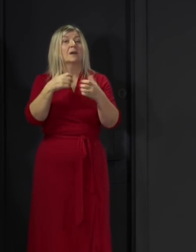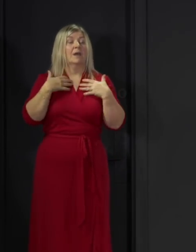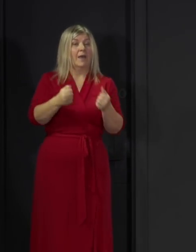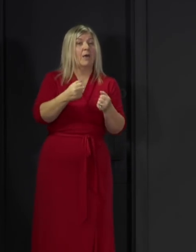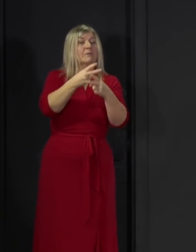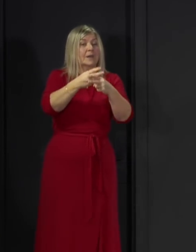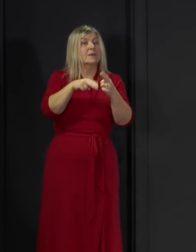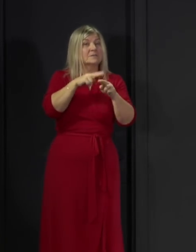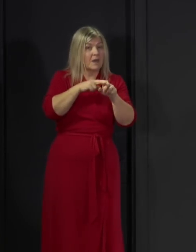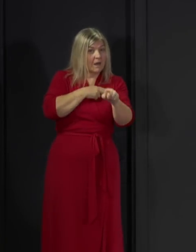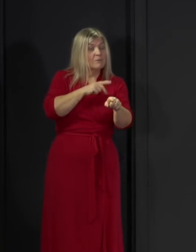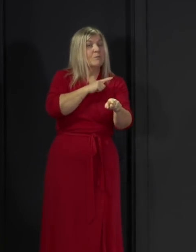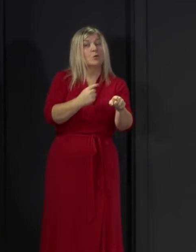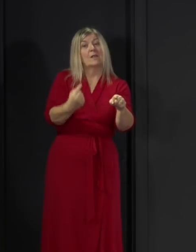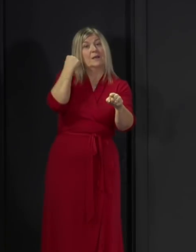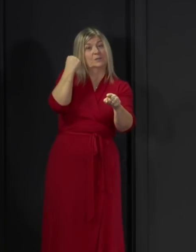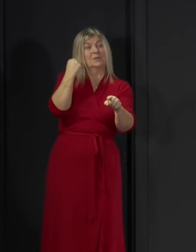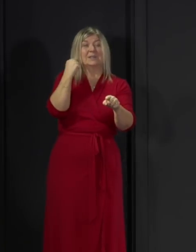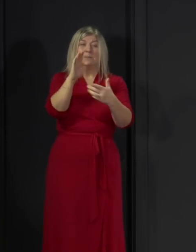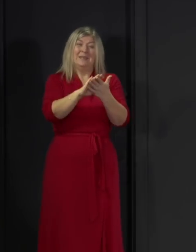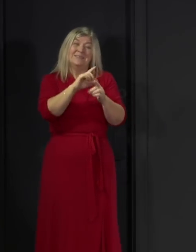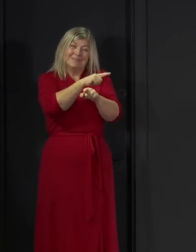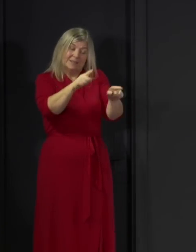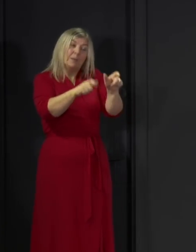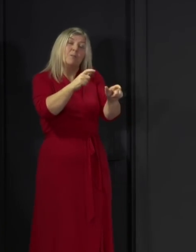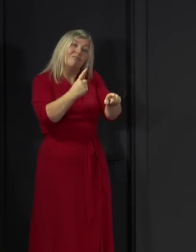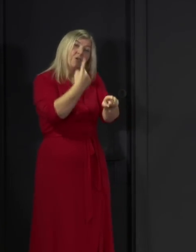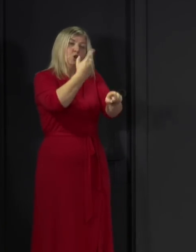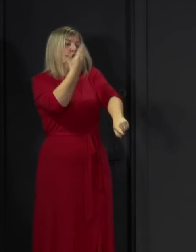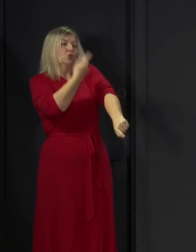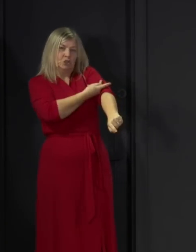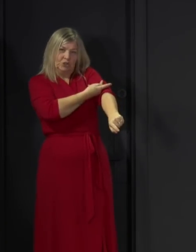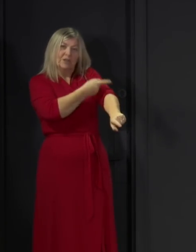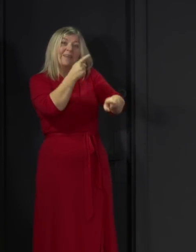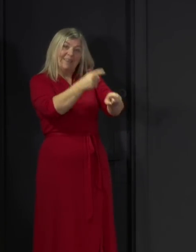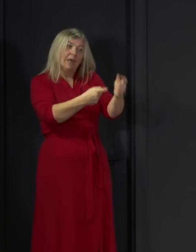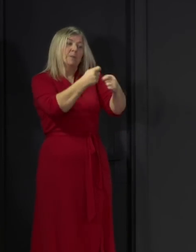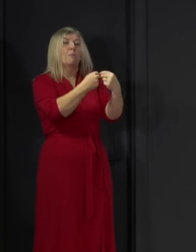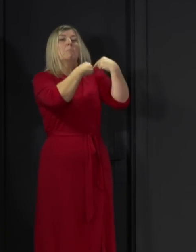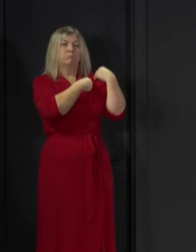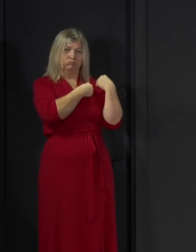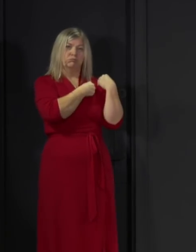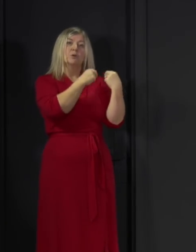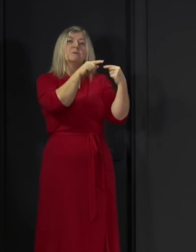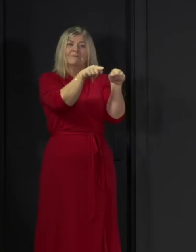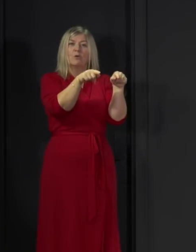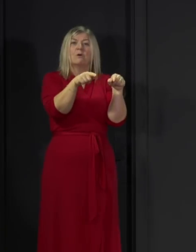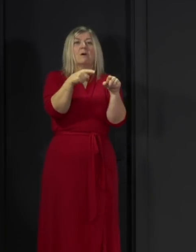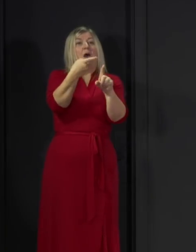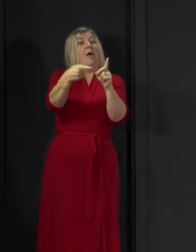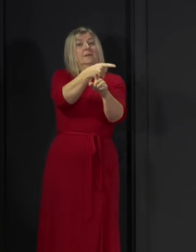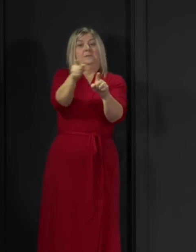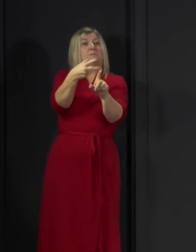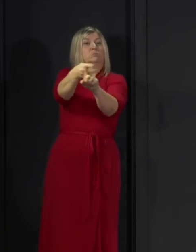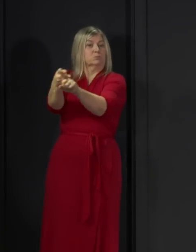workers last week, starting with the vaccinators, and it took a few days to get it into care homes, is because we didn't have the authority